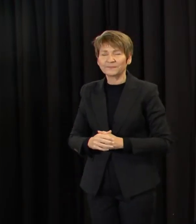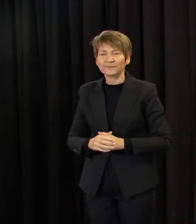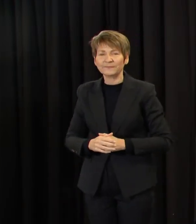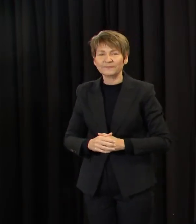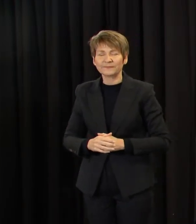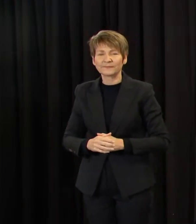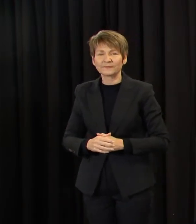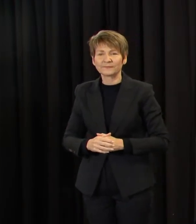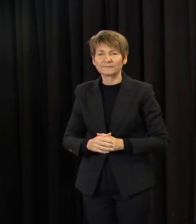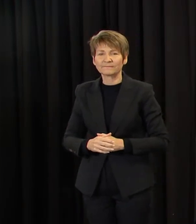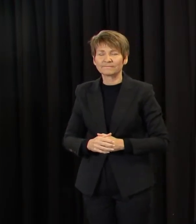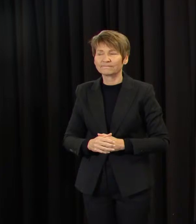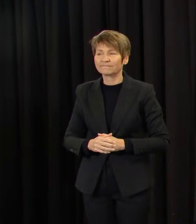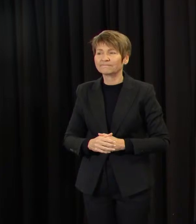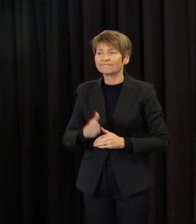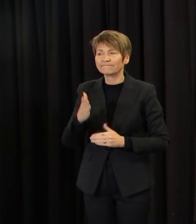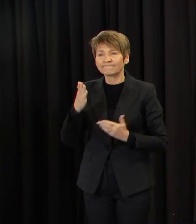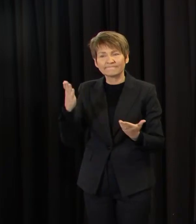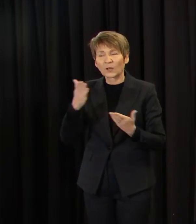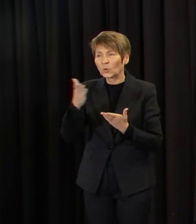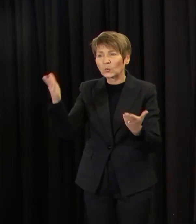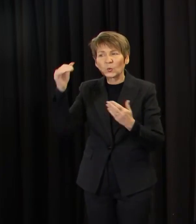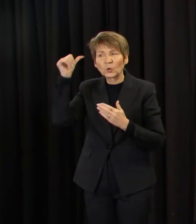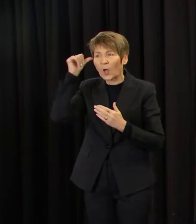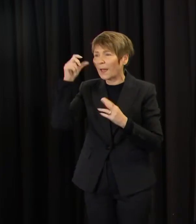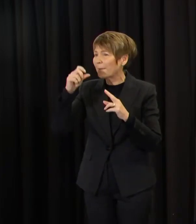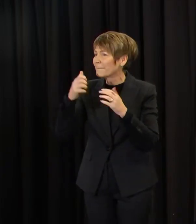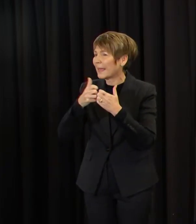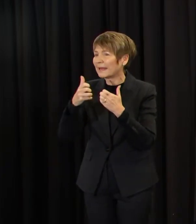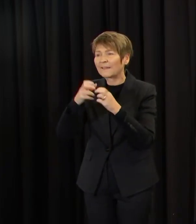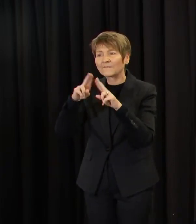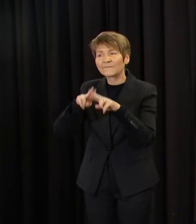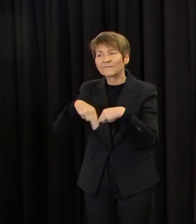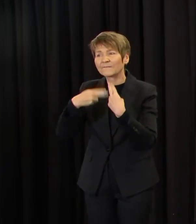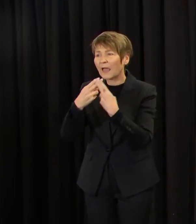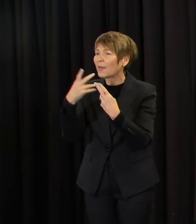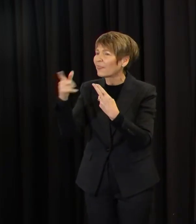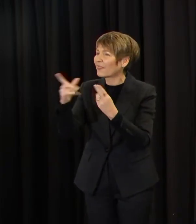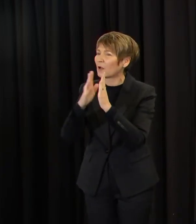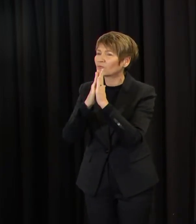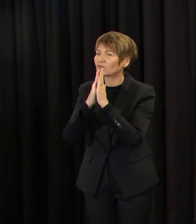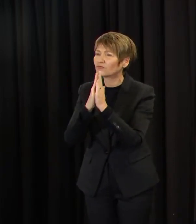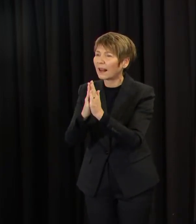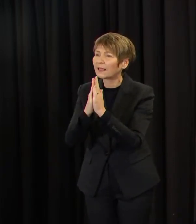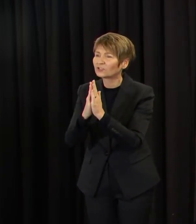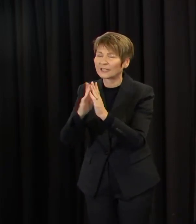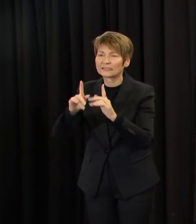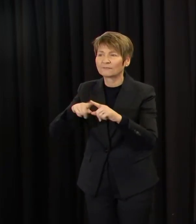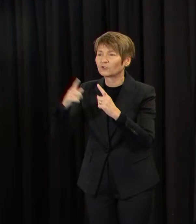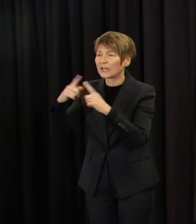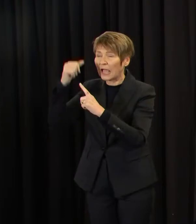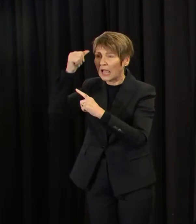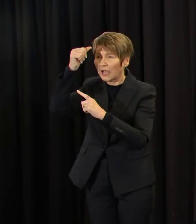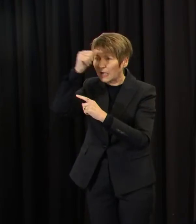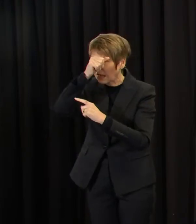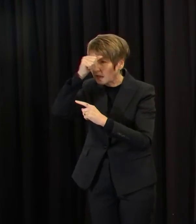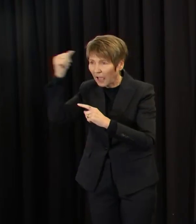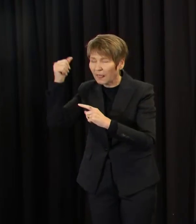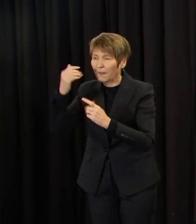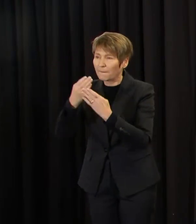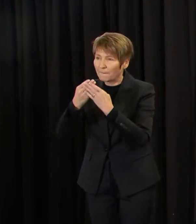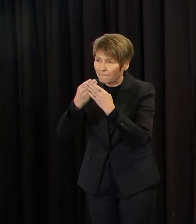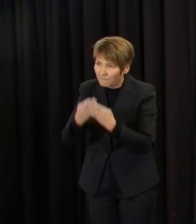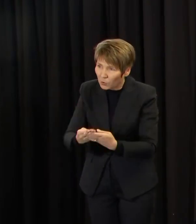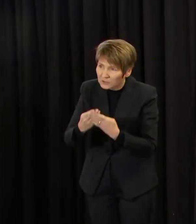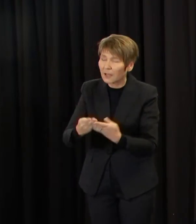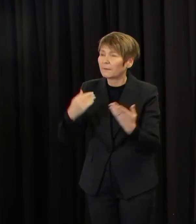there have been many families of all different faiths, but certainly in recent outbreaks we've seen families